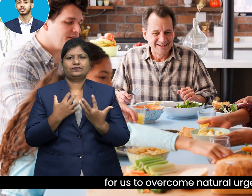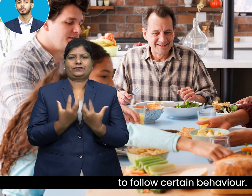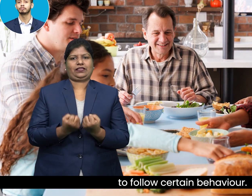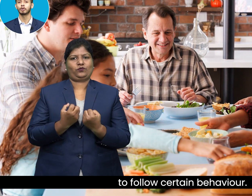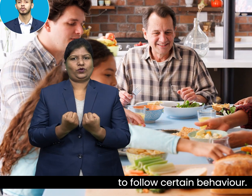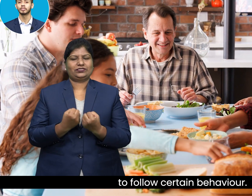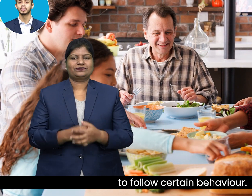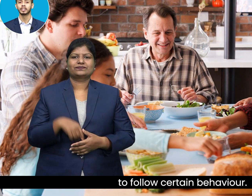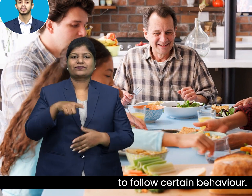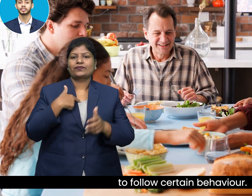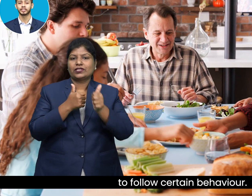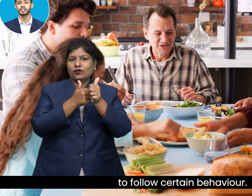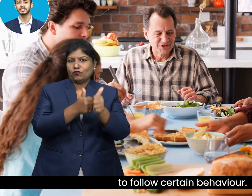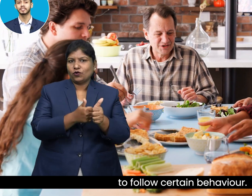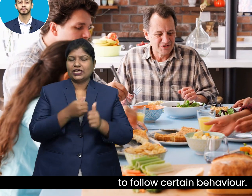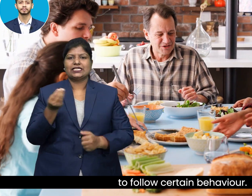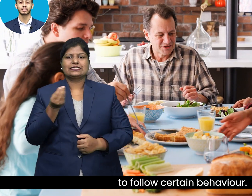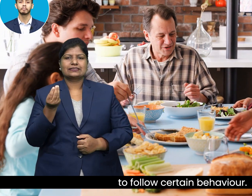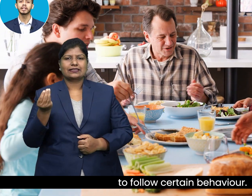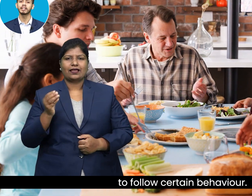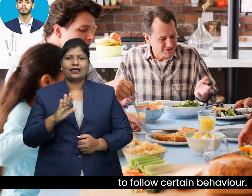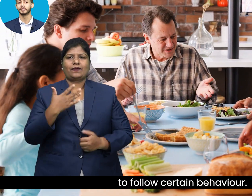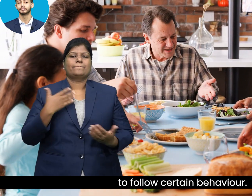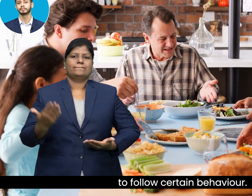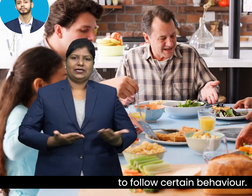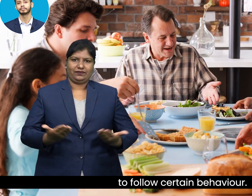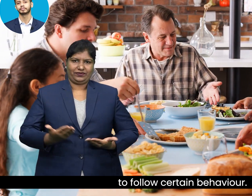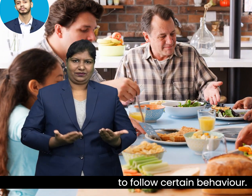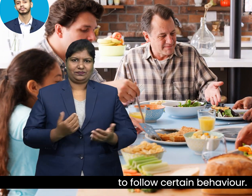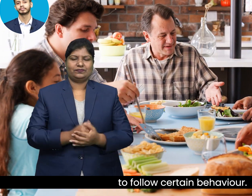urges to follow certain behavior.